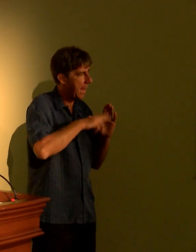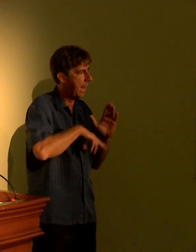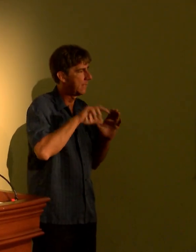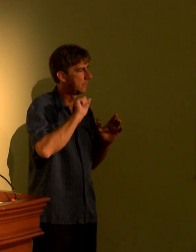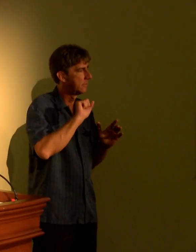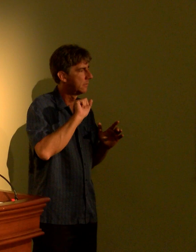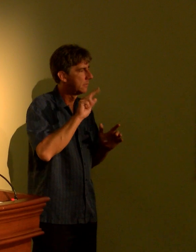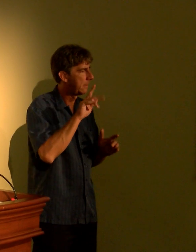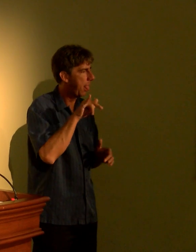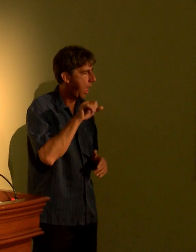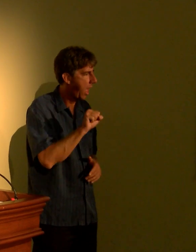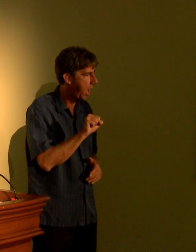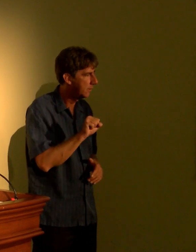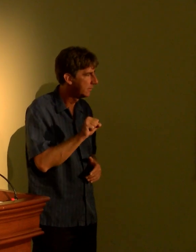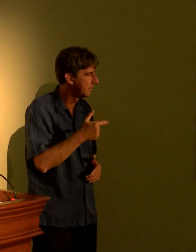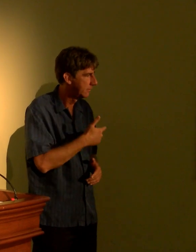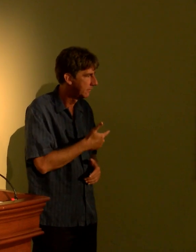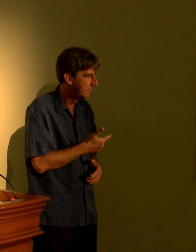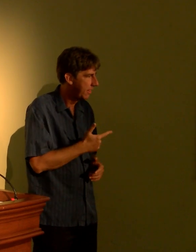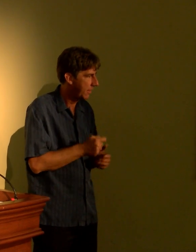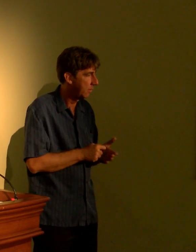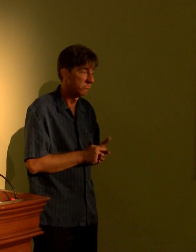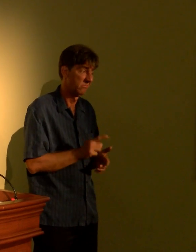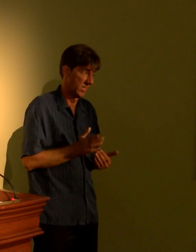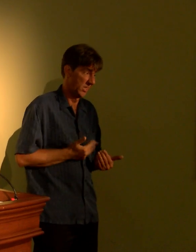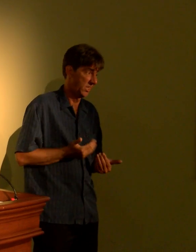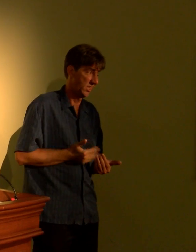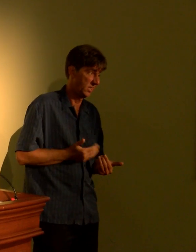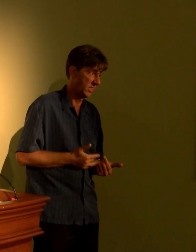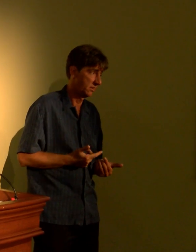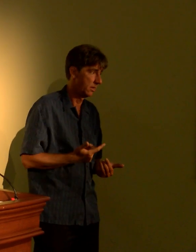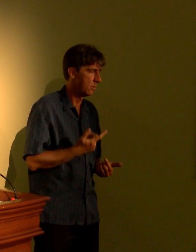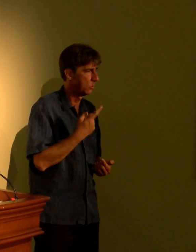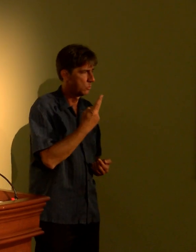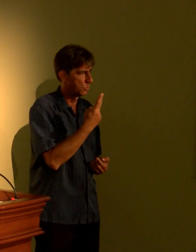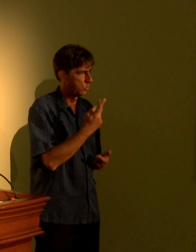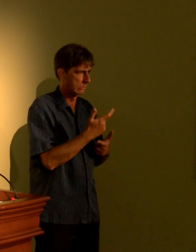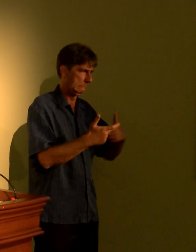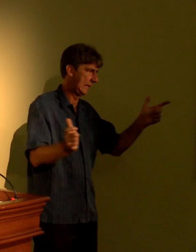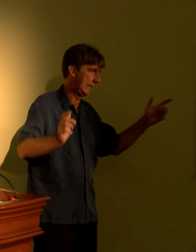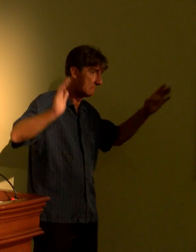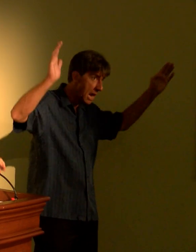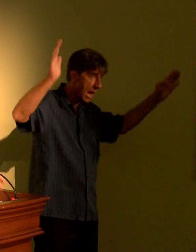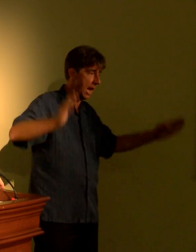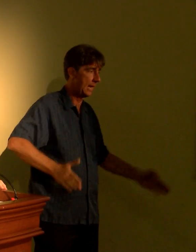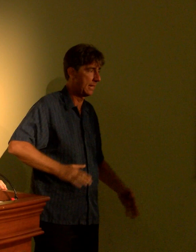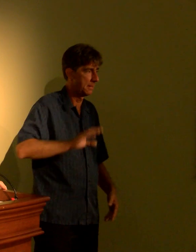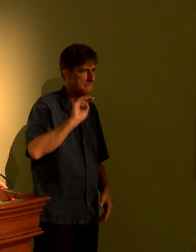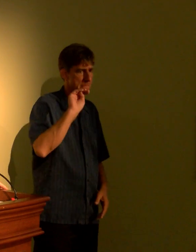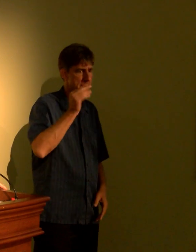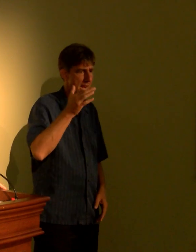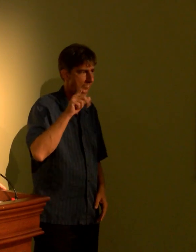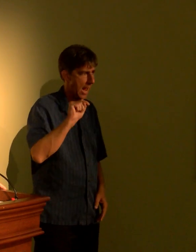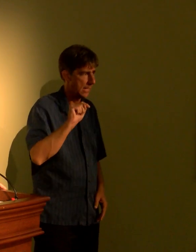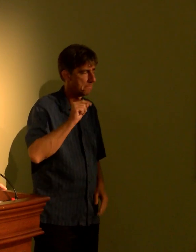easily. In fact, the two large Magat paintings that he did in 1799, Magat had